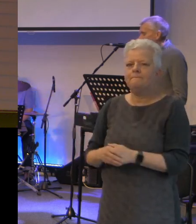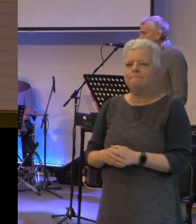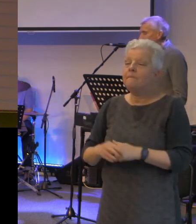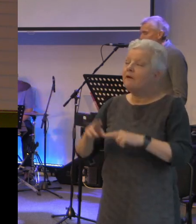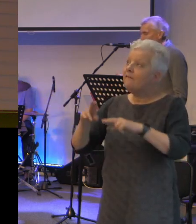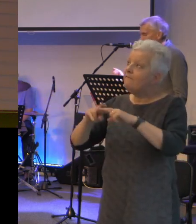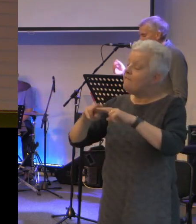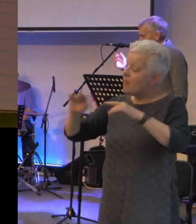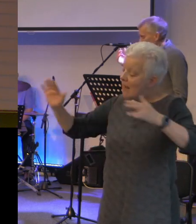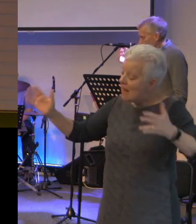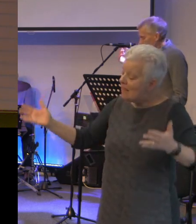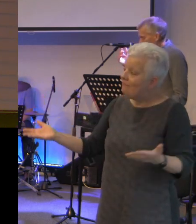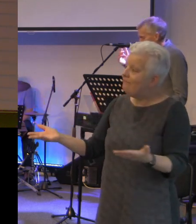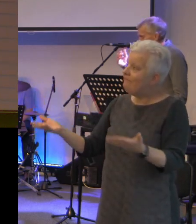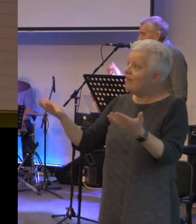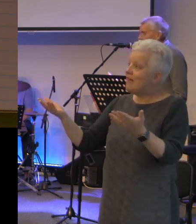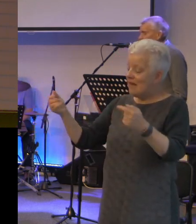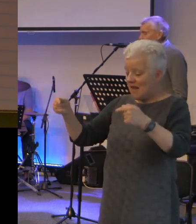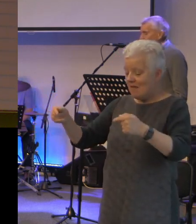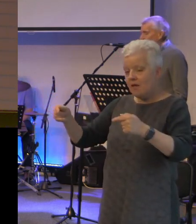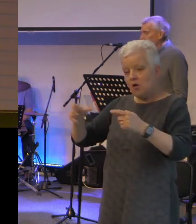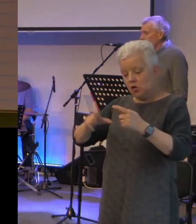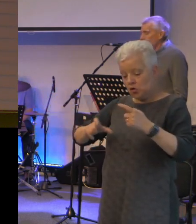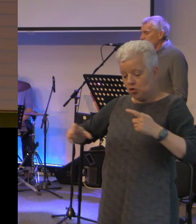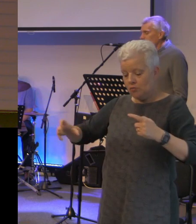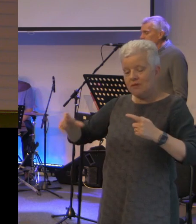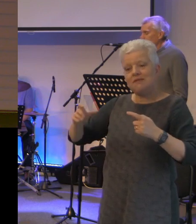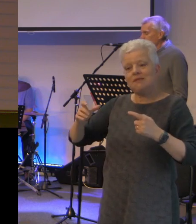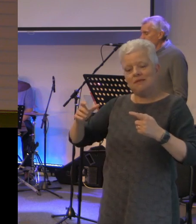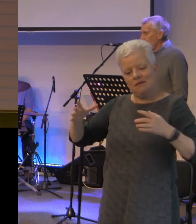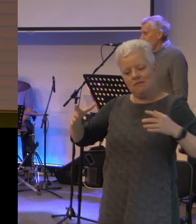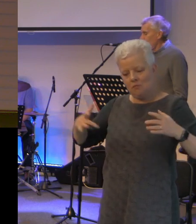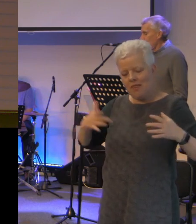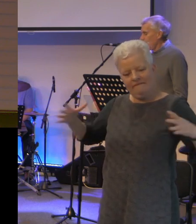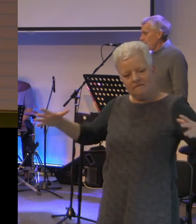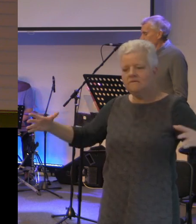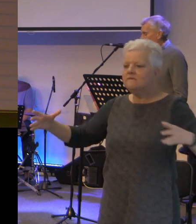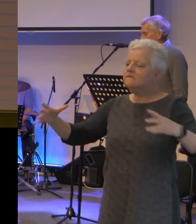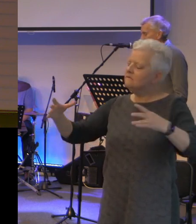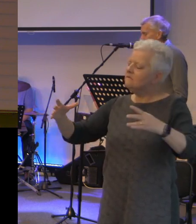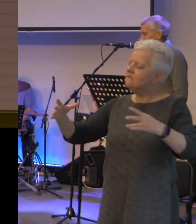Father, be lifted high in this community in which we live. Be lifted high